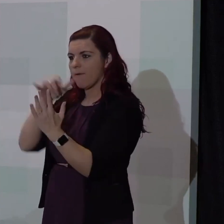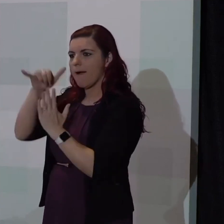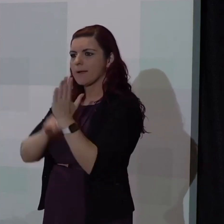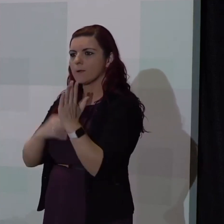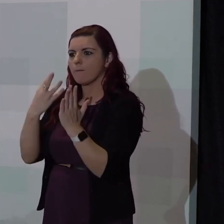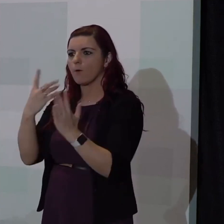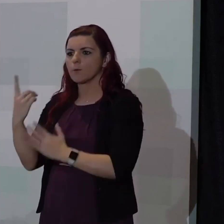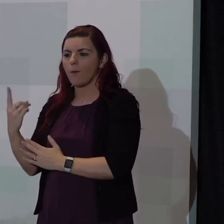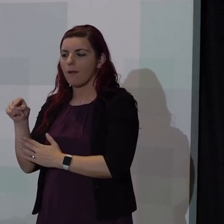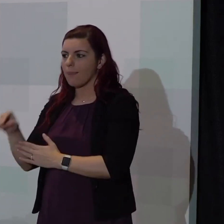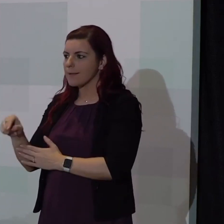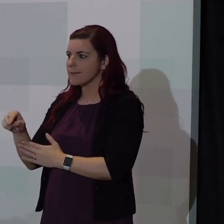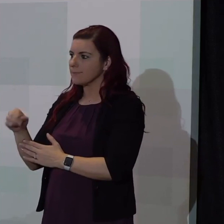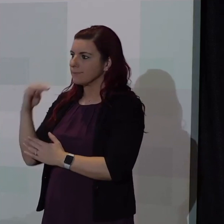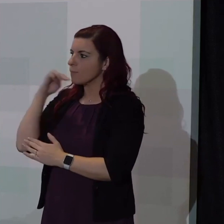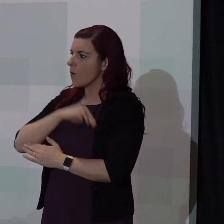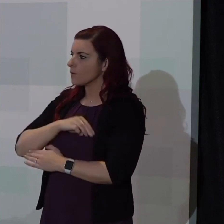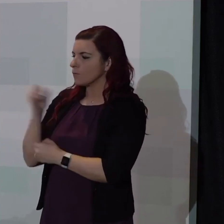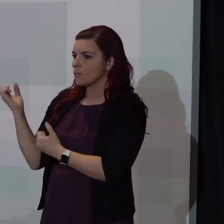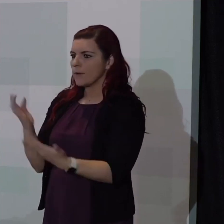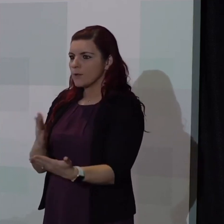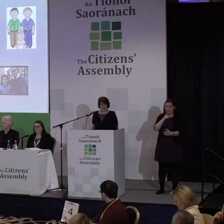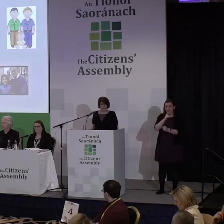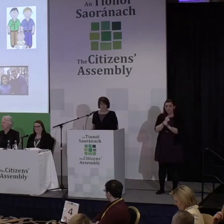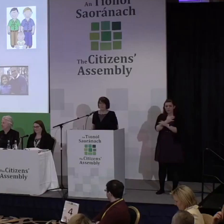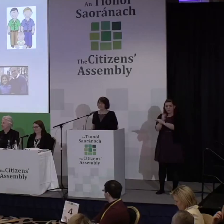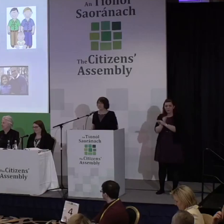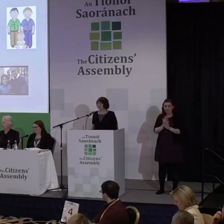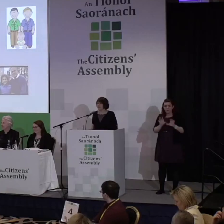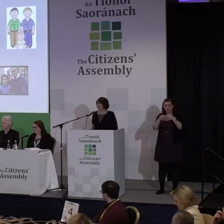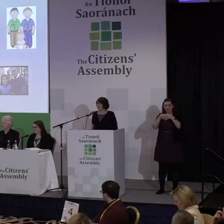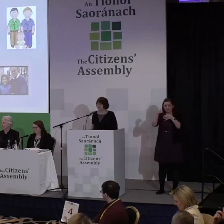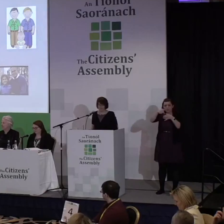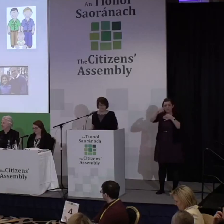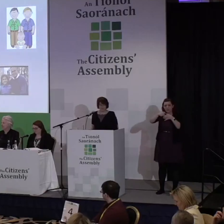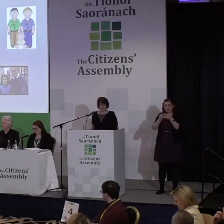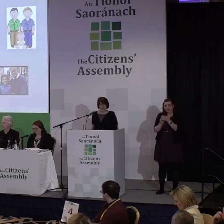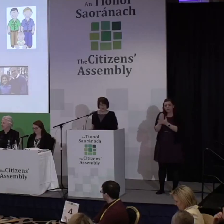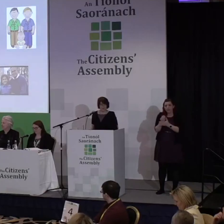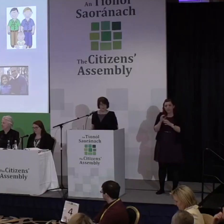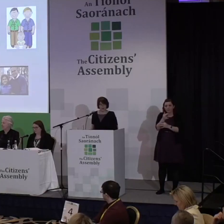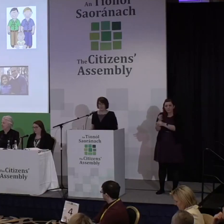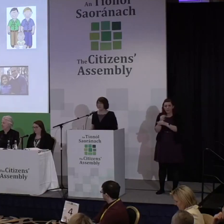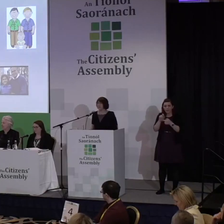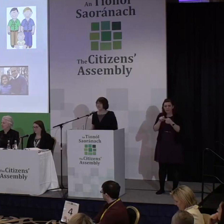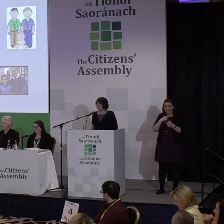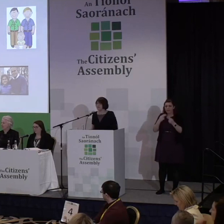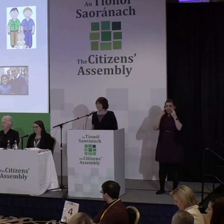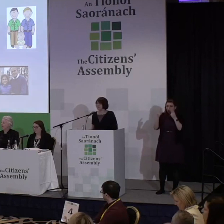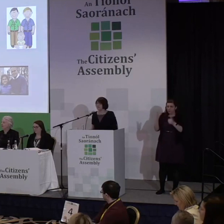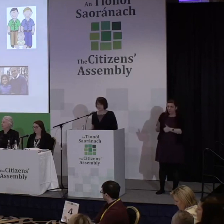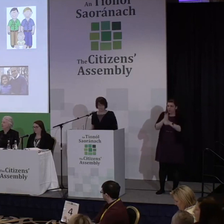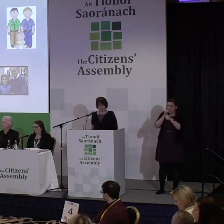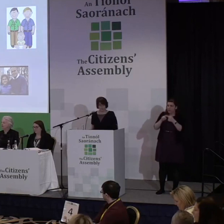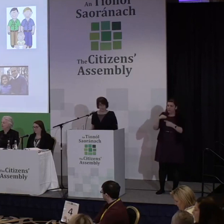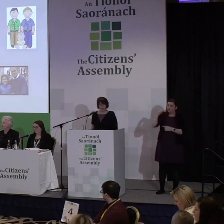is this key provision on the family unit. It describes the family as the natural, primary, and